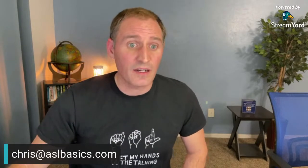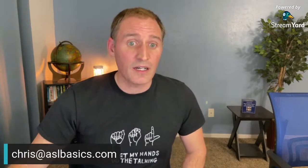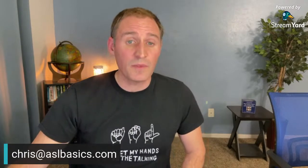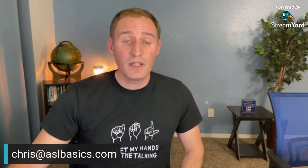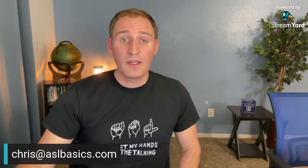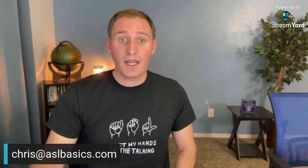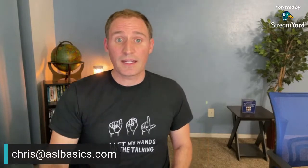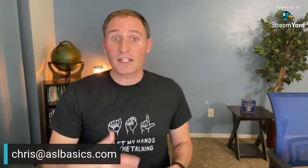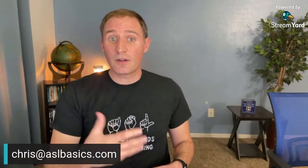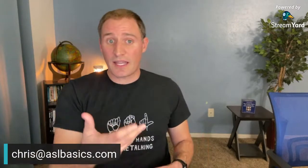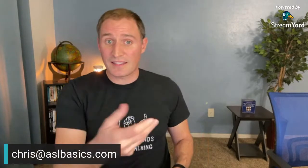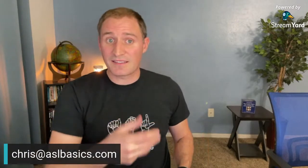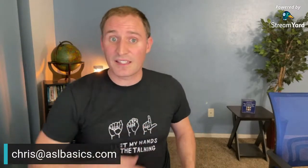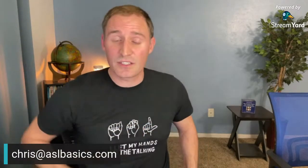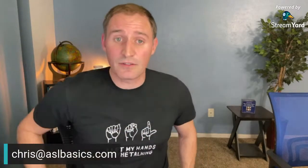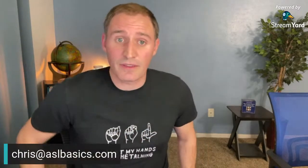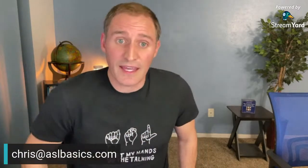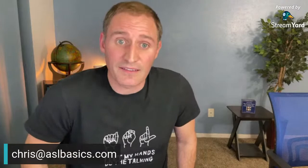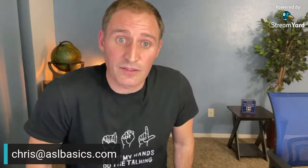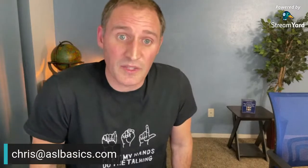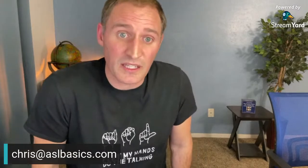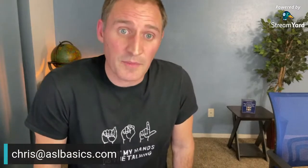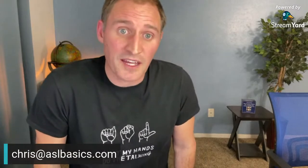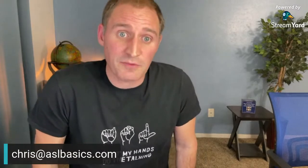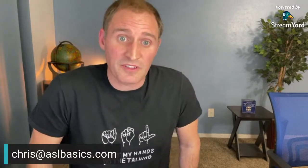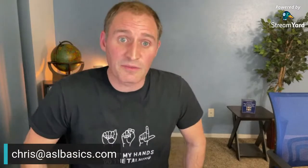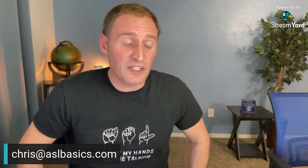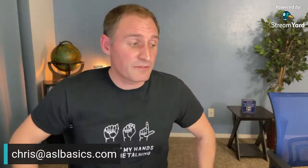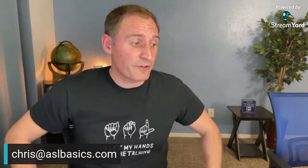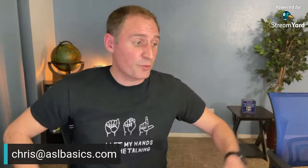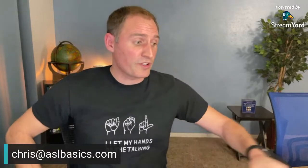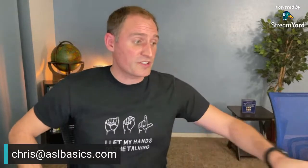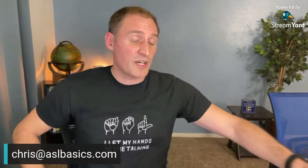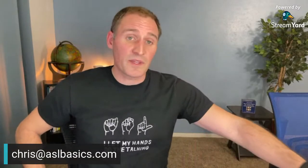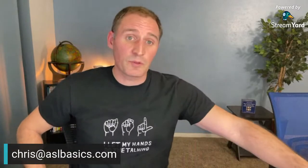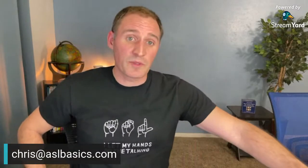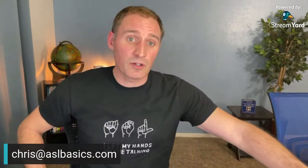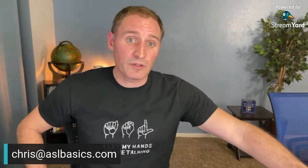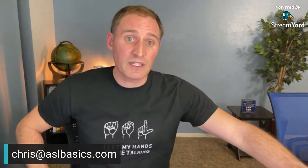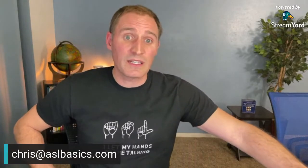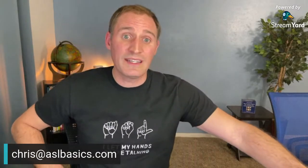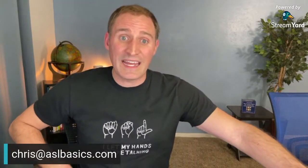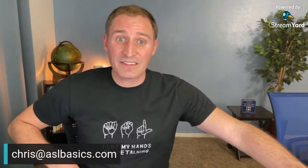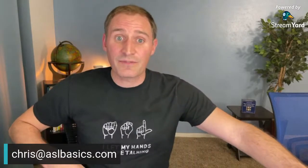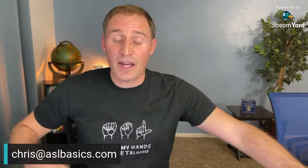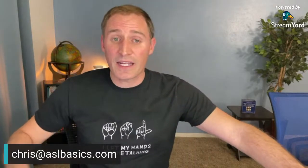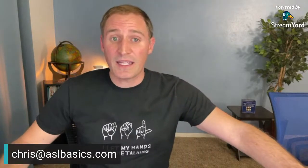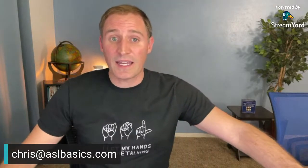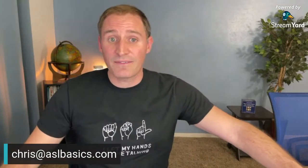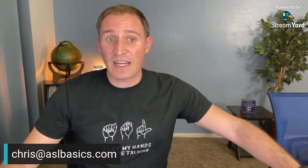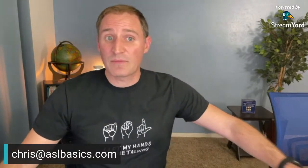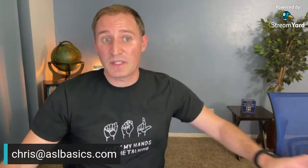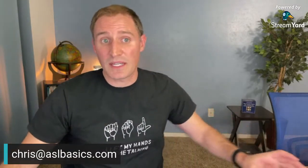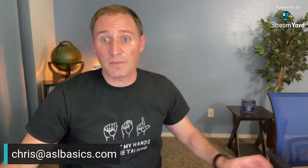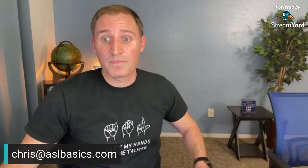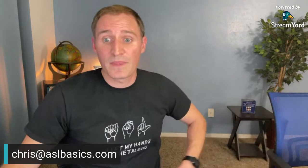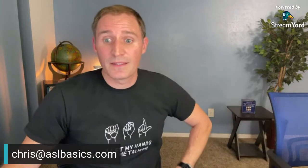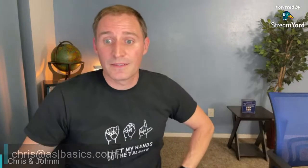chris@aslbasics.com. And I'll go ahead and send you that Zoom link and password as well for the workshop that we'll be holding next Friday at 5 p.m. Love you